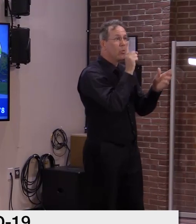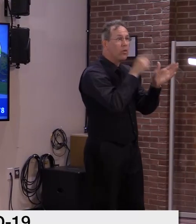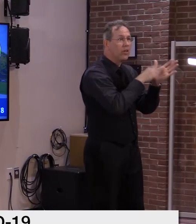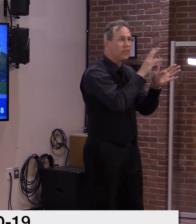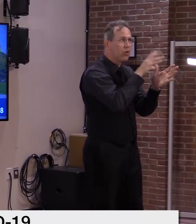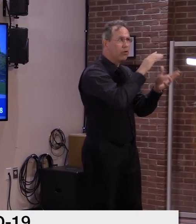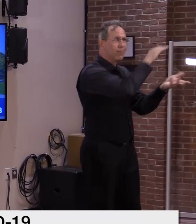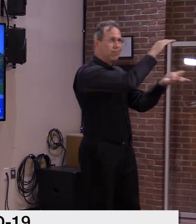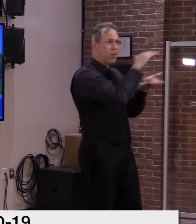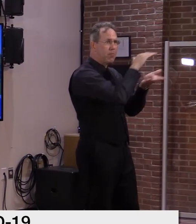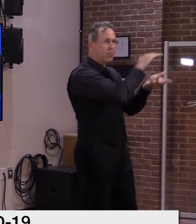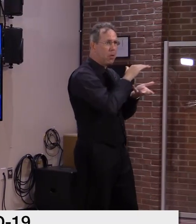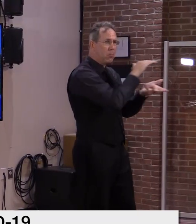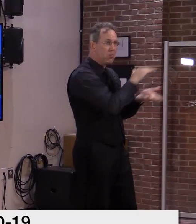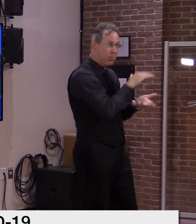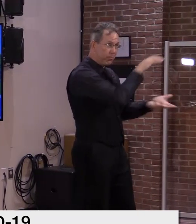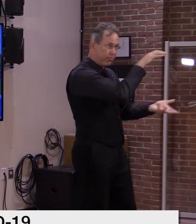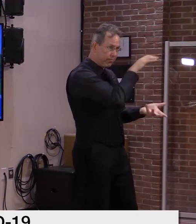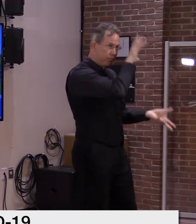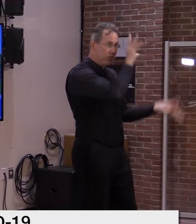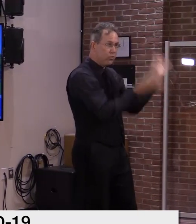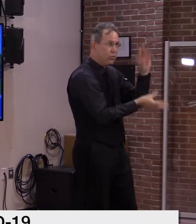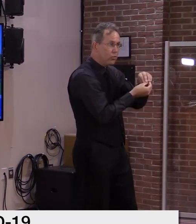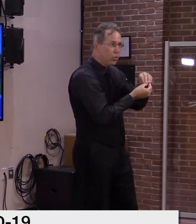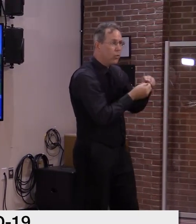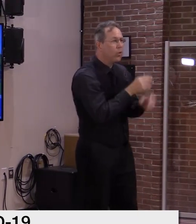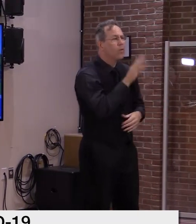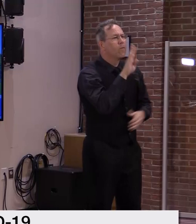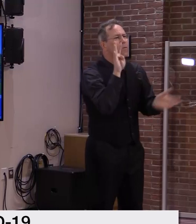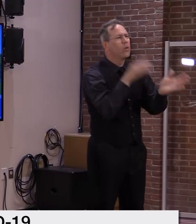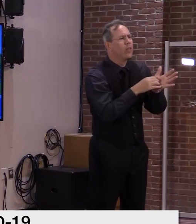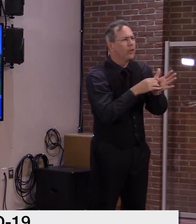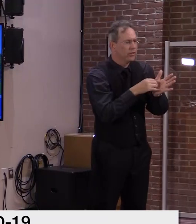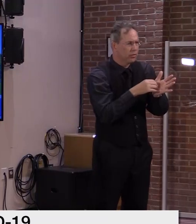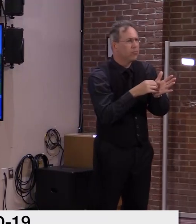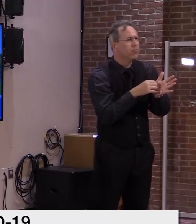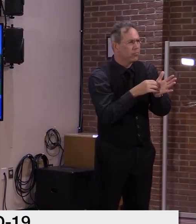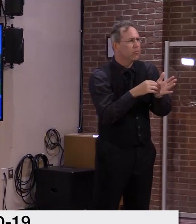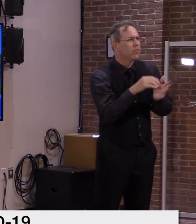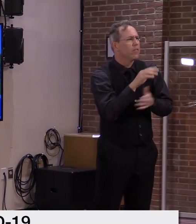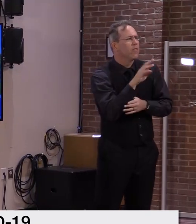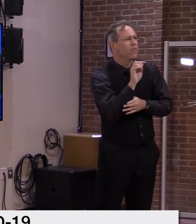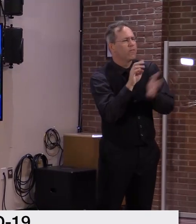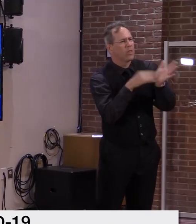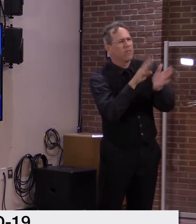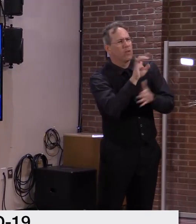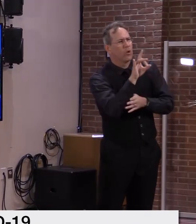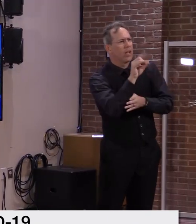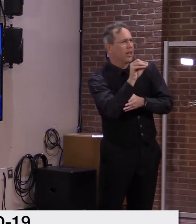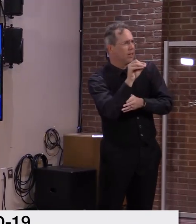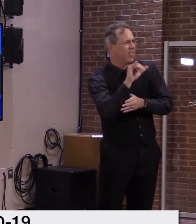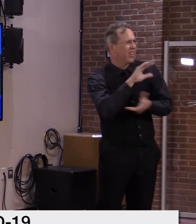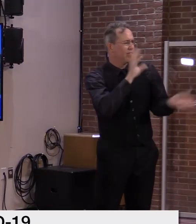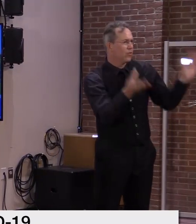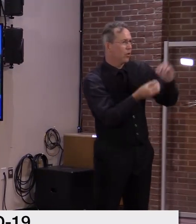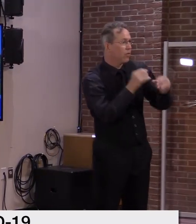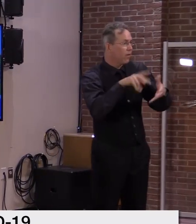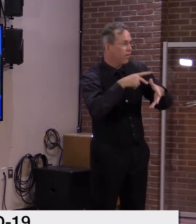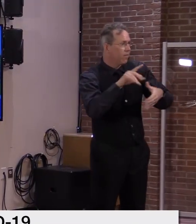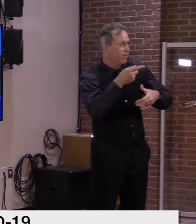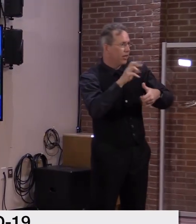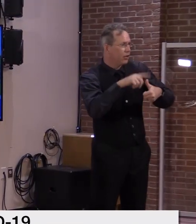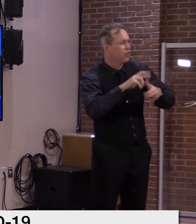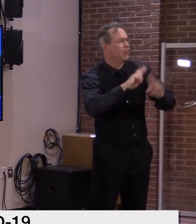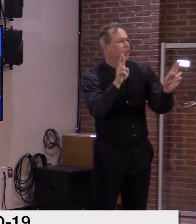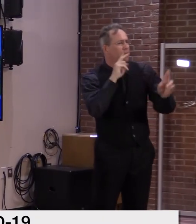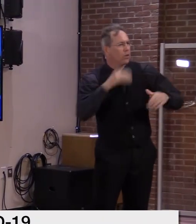Pfizer doses today through the federal reallocation program. This program gives us the